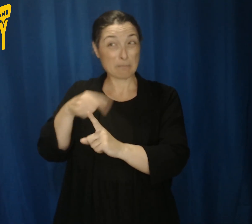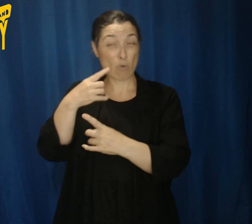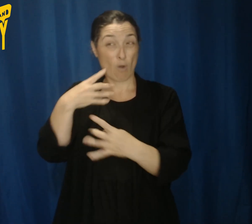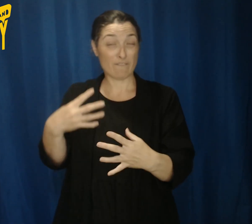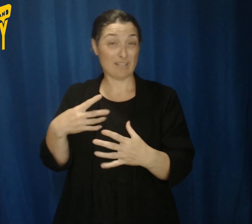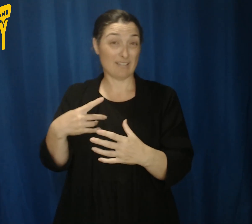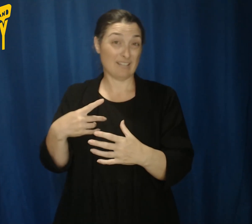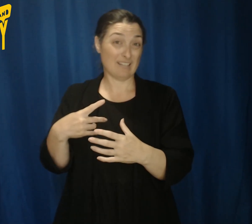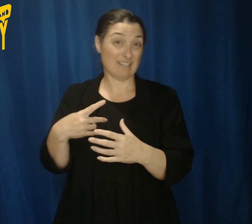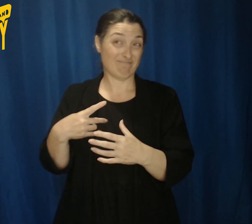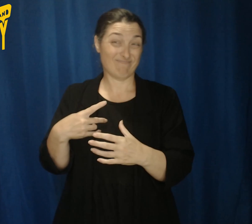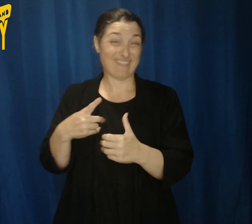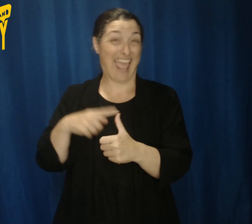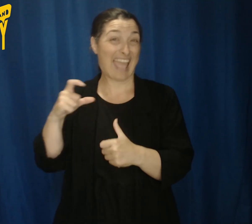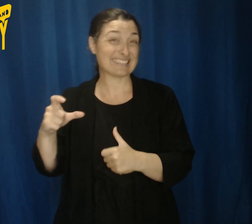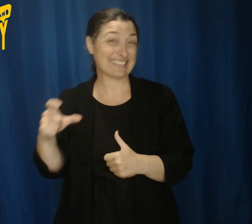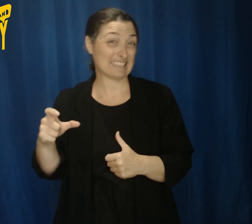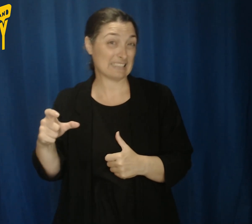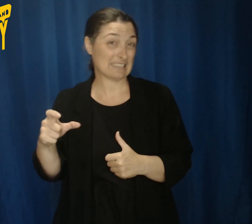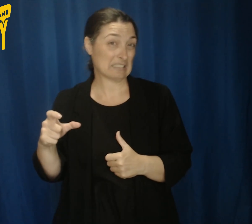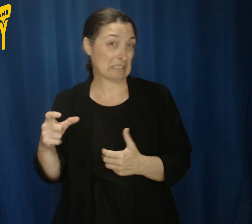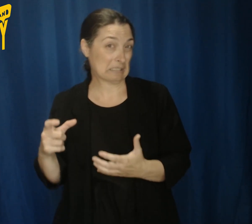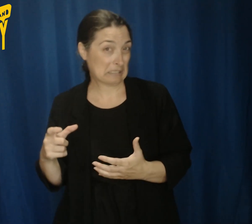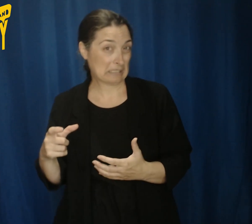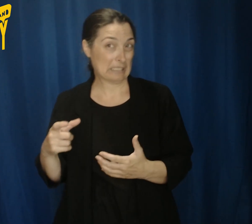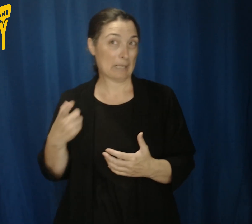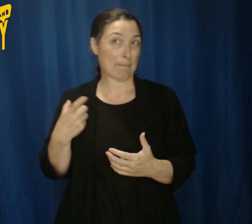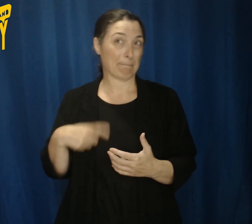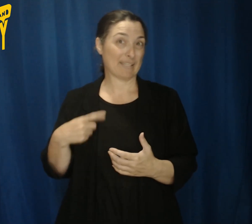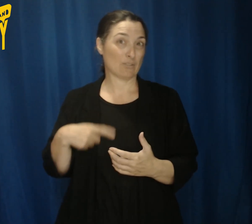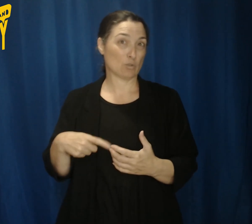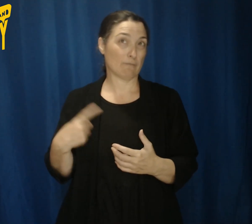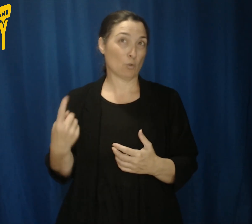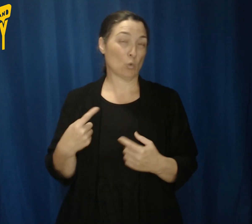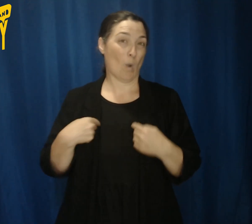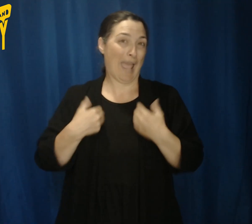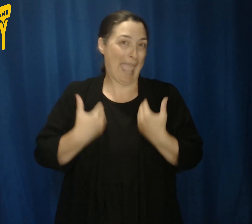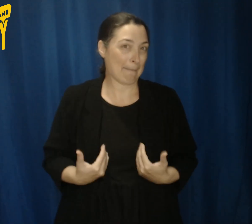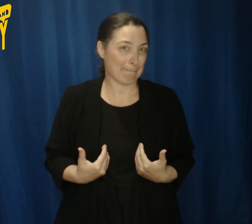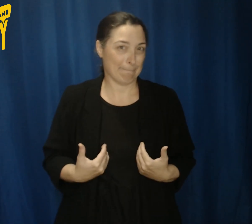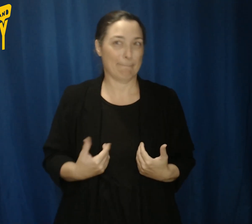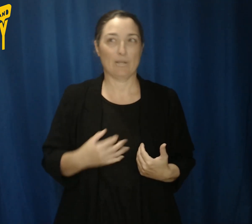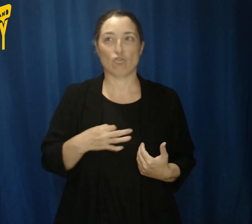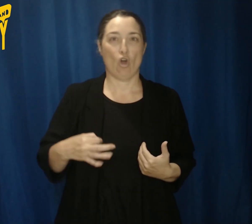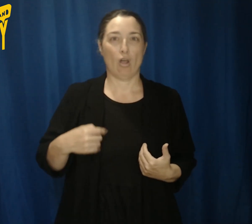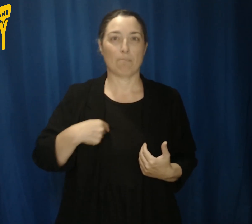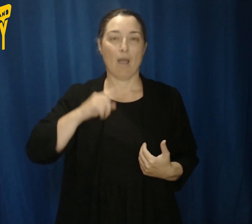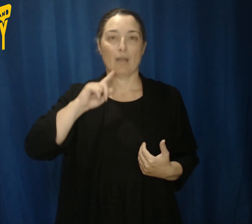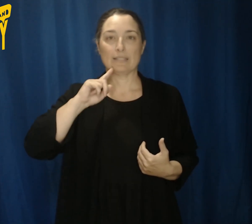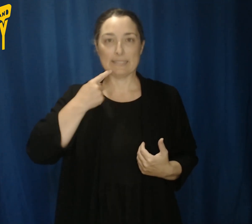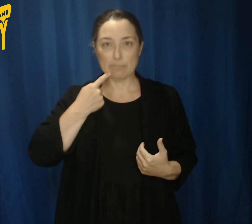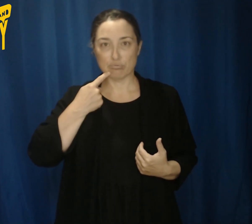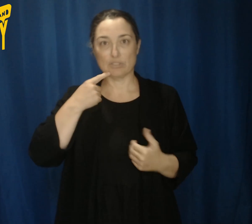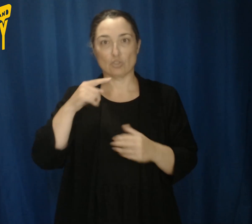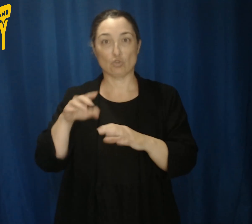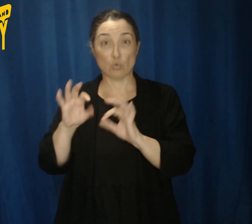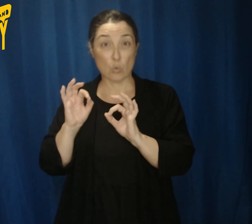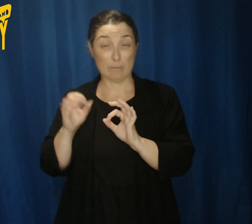who I am, rather than me wanting to necessarily, hey, up against the barricades or whatever, because I hate meetings. But look,